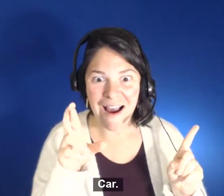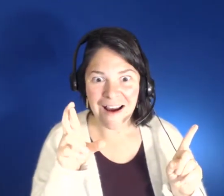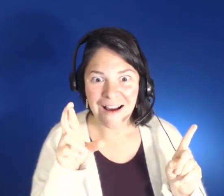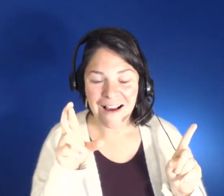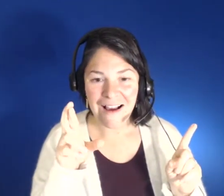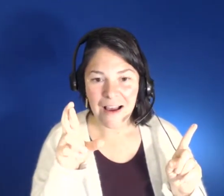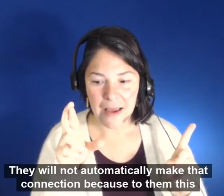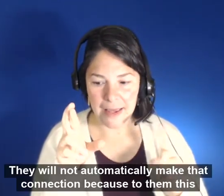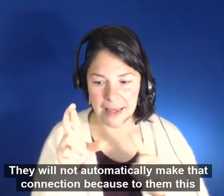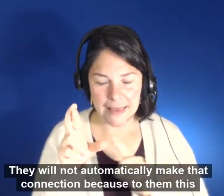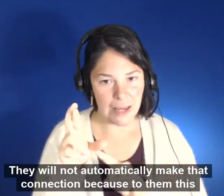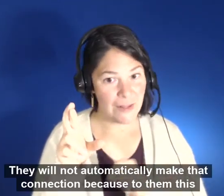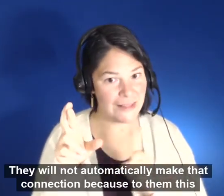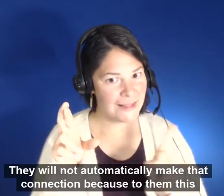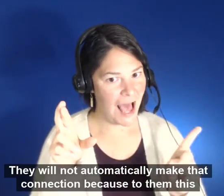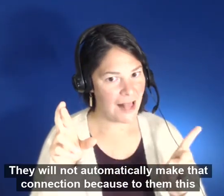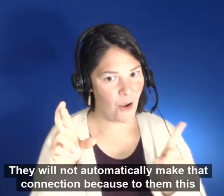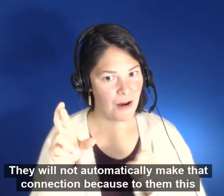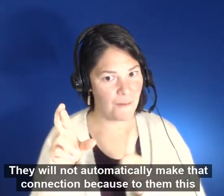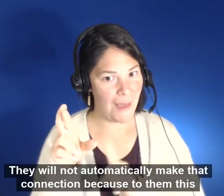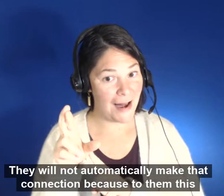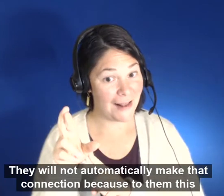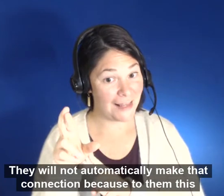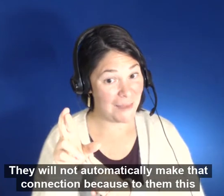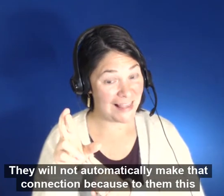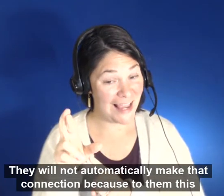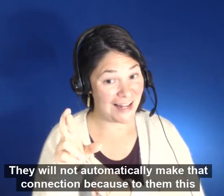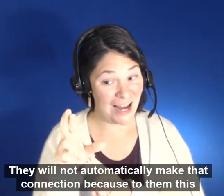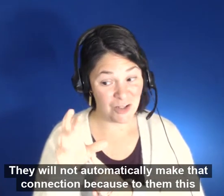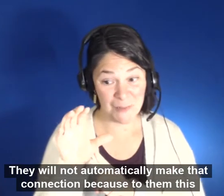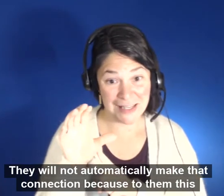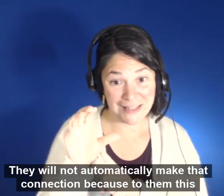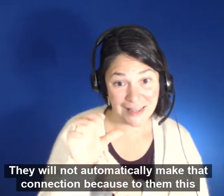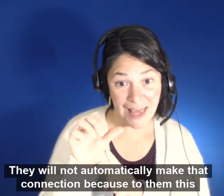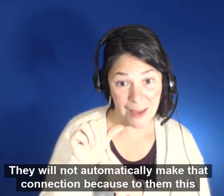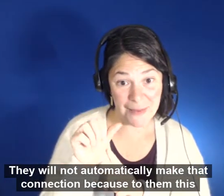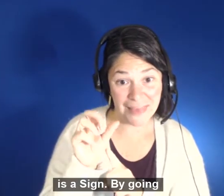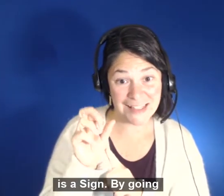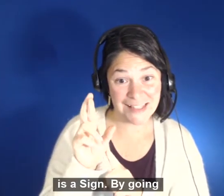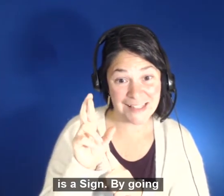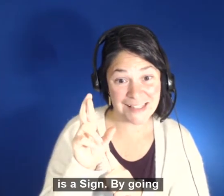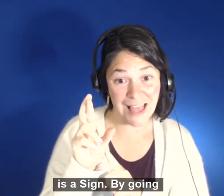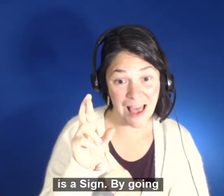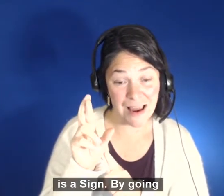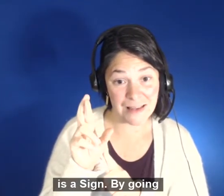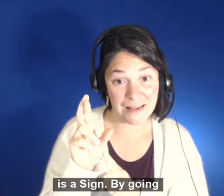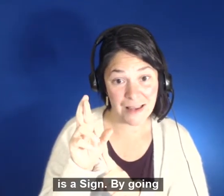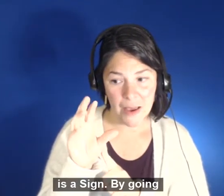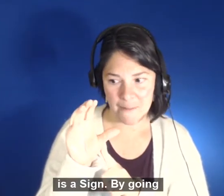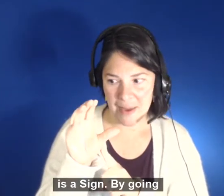car. They will not automatically make that connection because to them, this is a sign. By